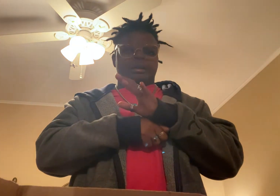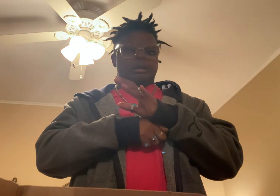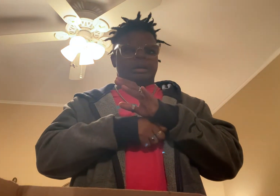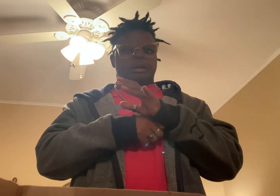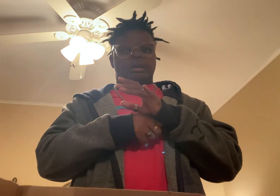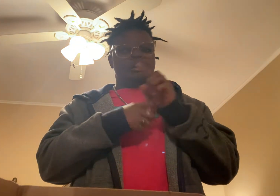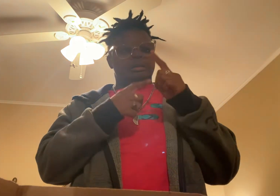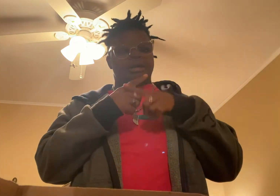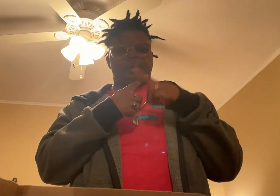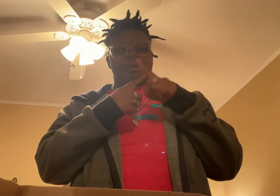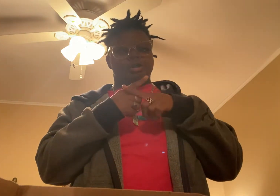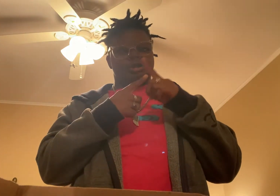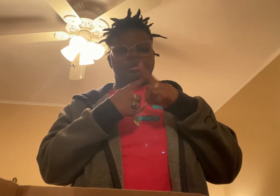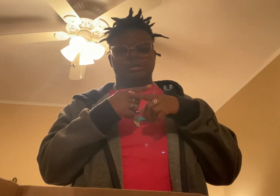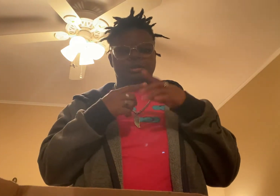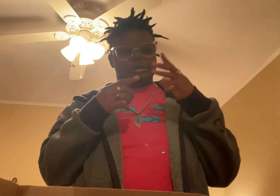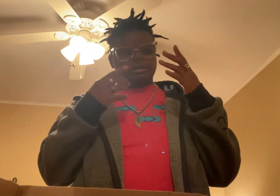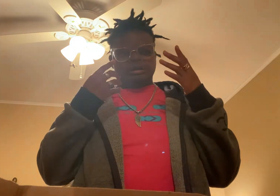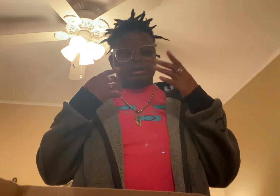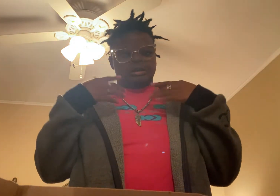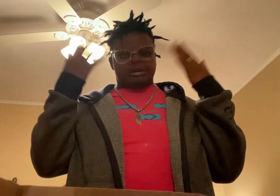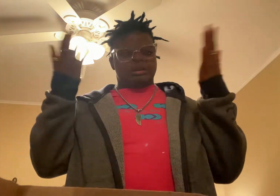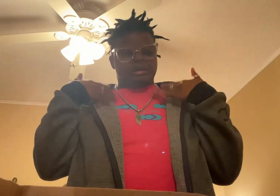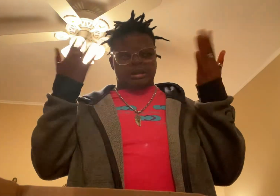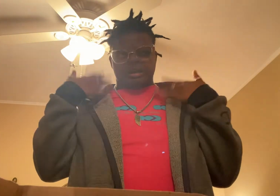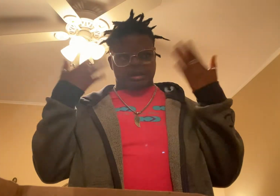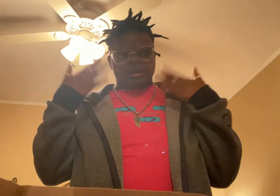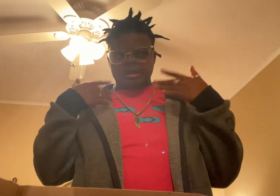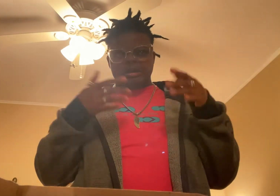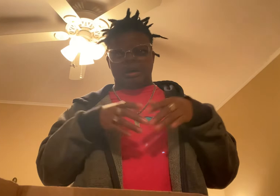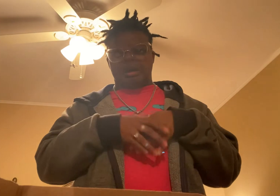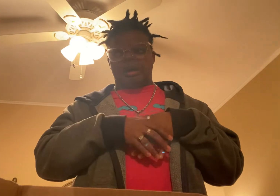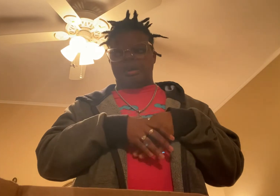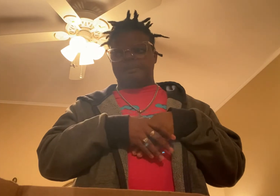the temperature, heat,